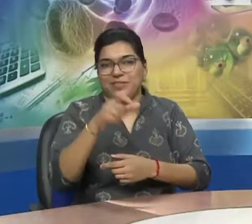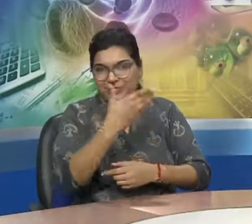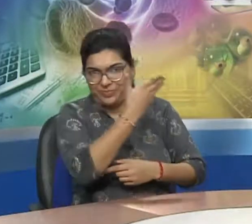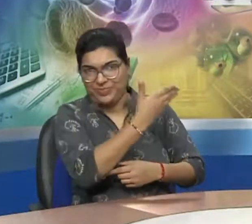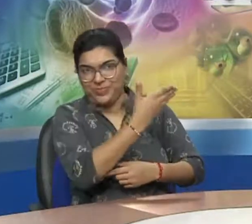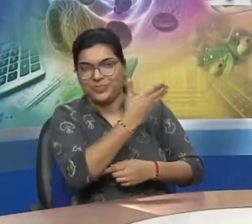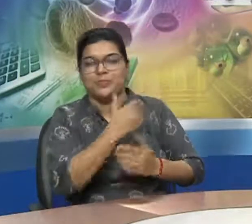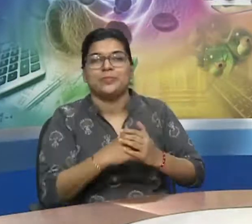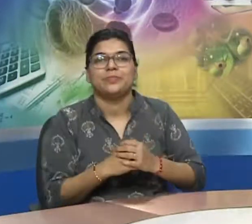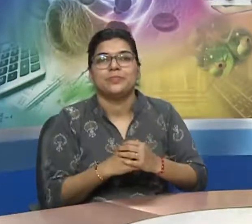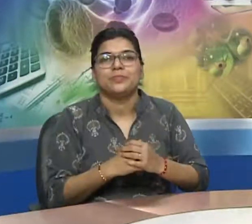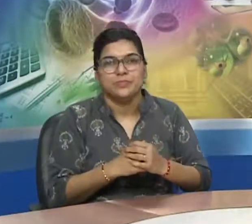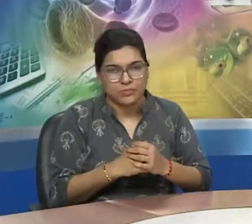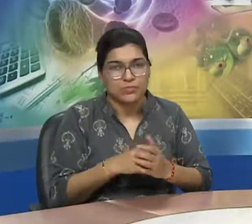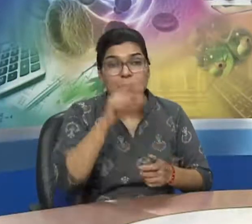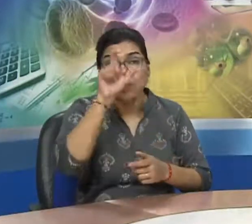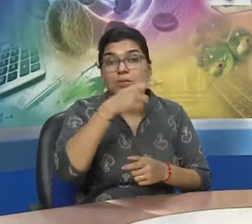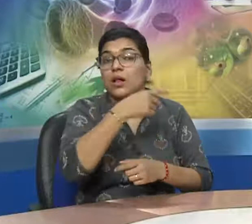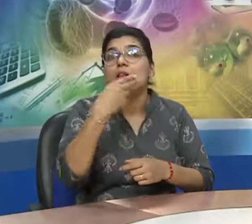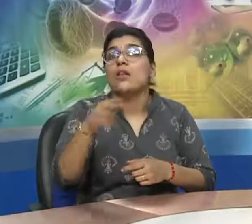This poem is written by